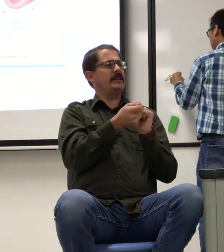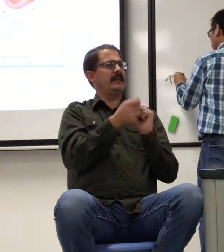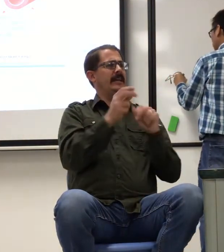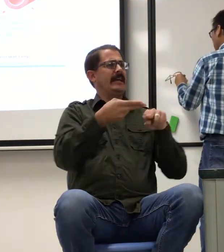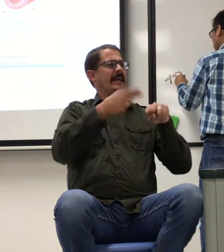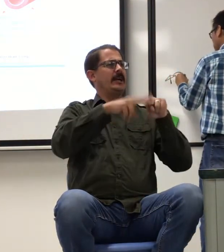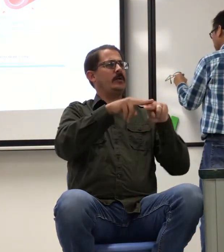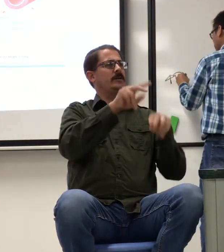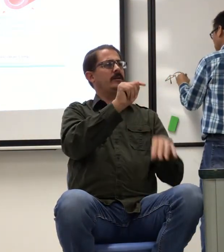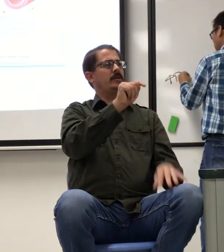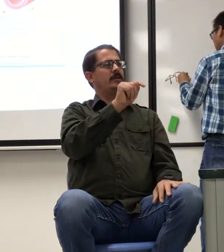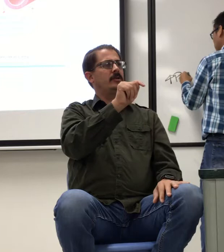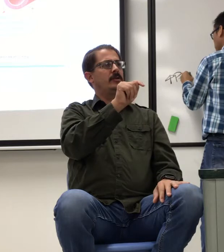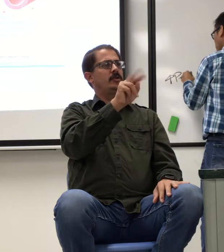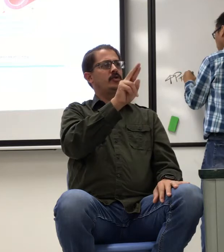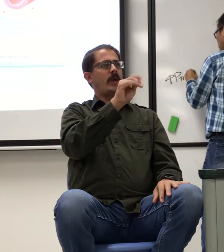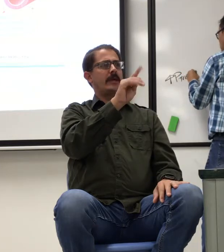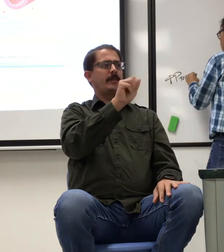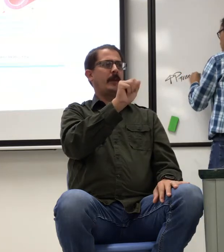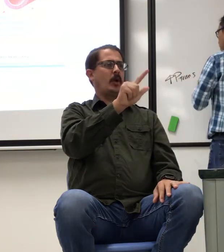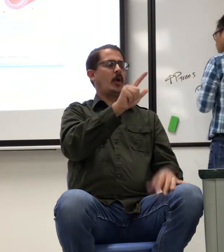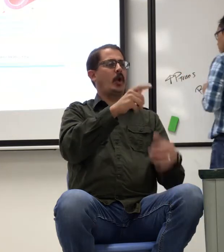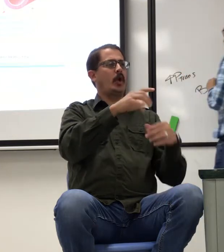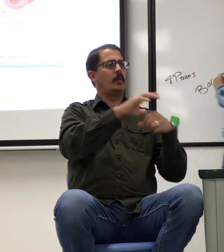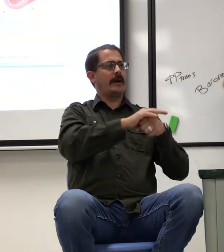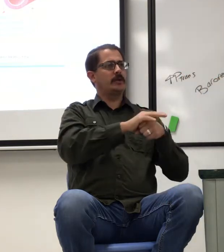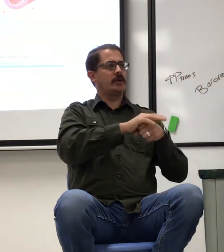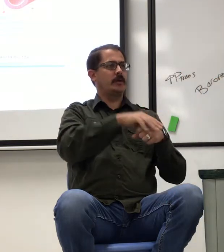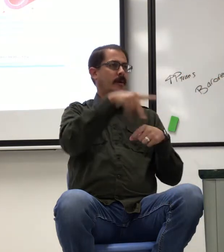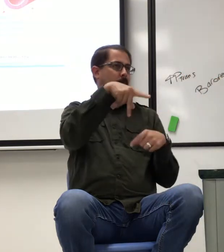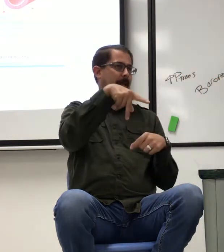transmural pressure. I'll just put P-trans for short.